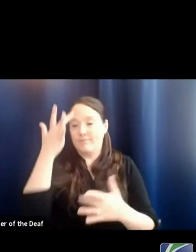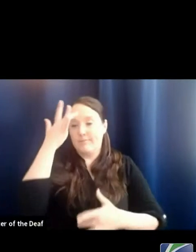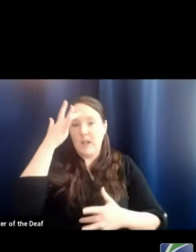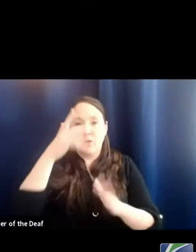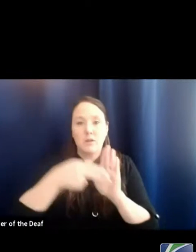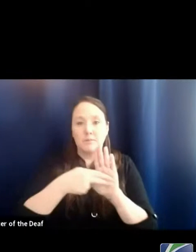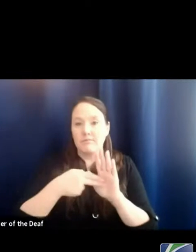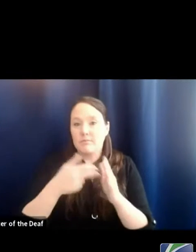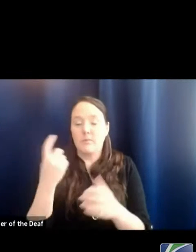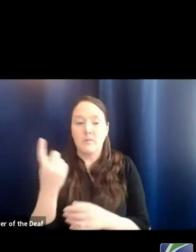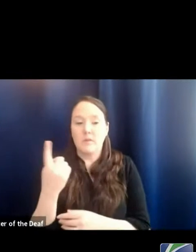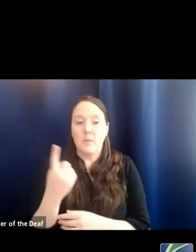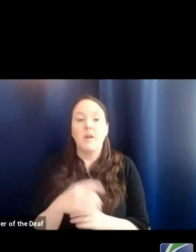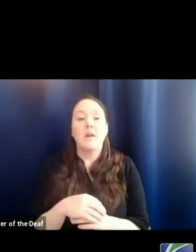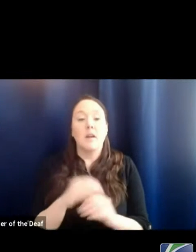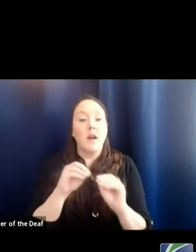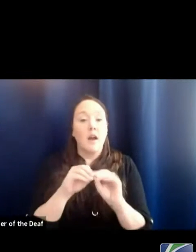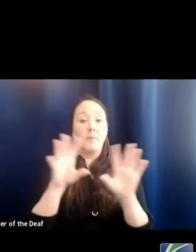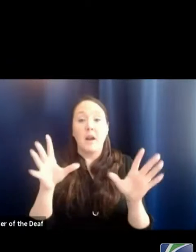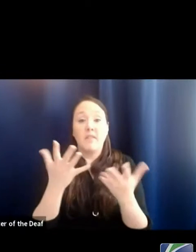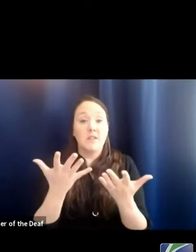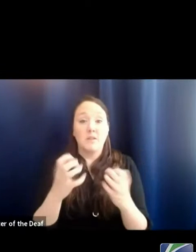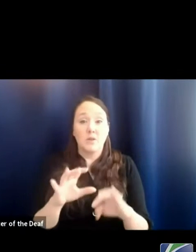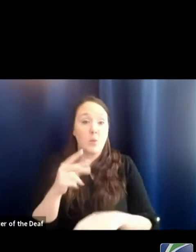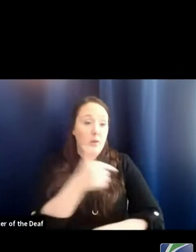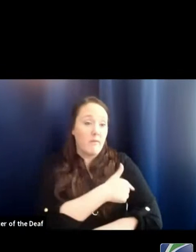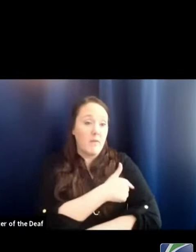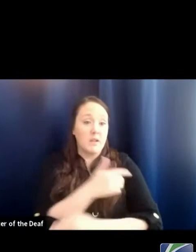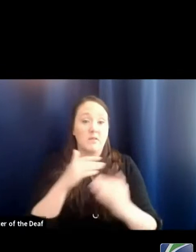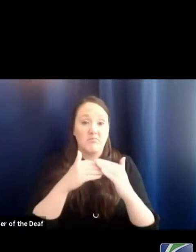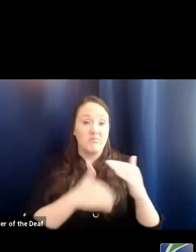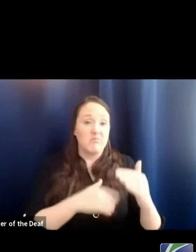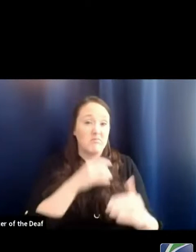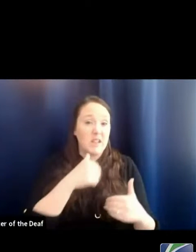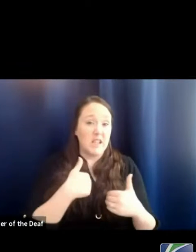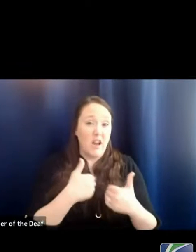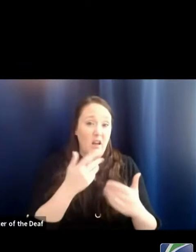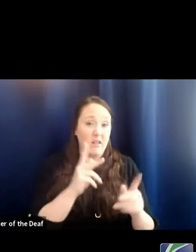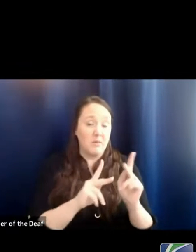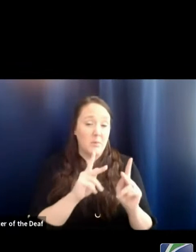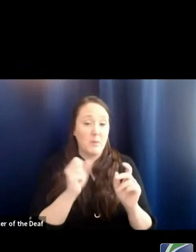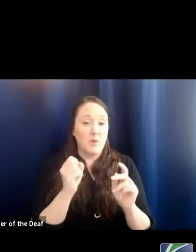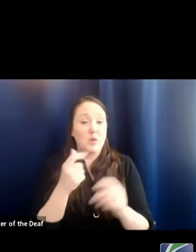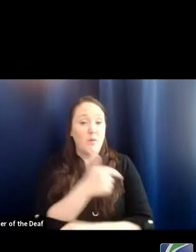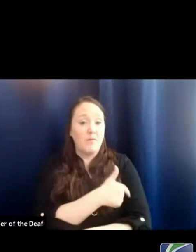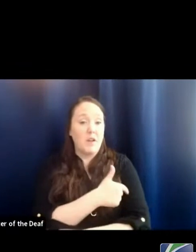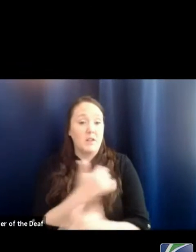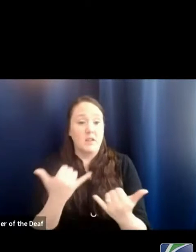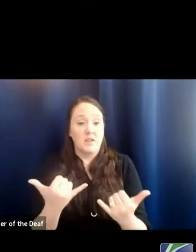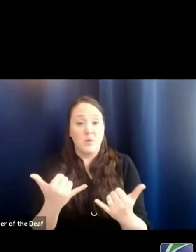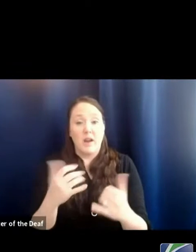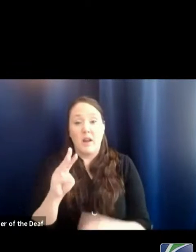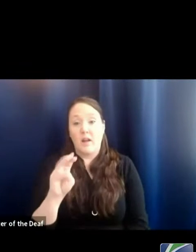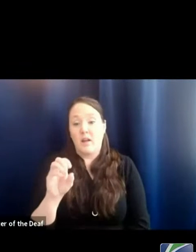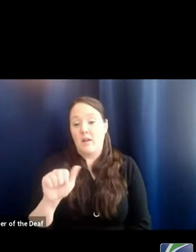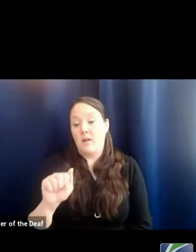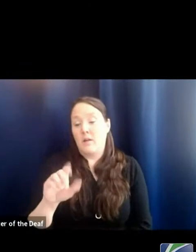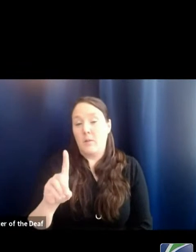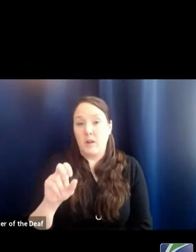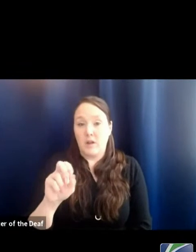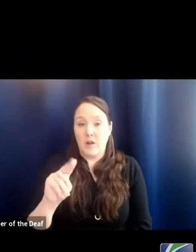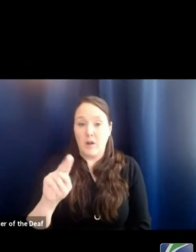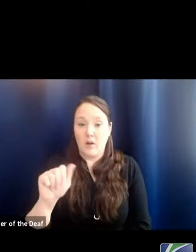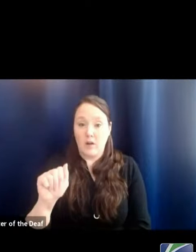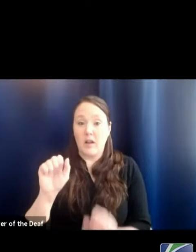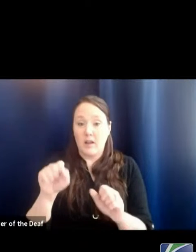else. Obviously, we don't want to vaccinate people who are too young. So the vaccines that we have right now, Moderna is able to be given to